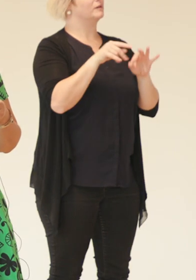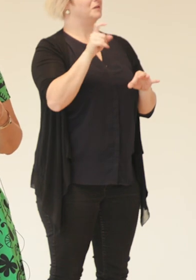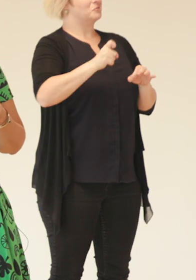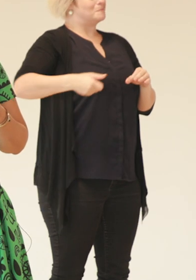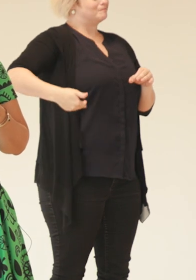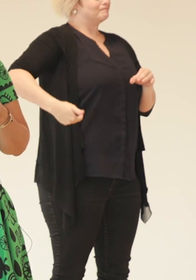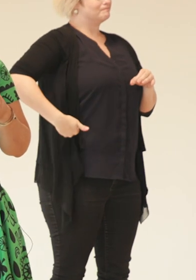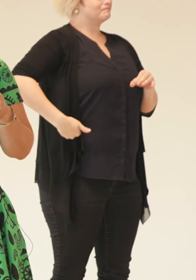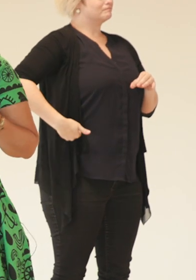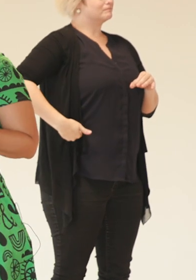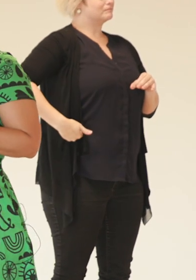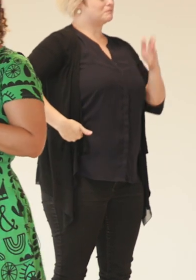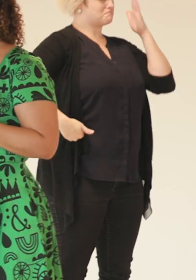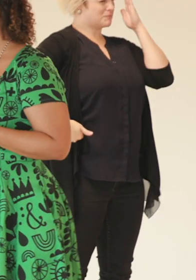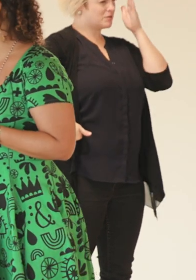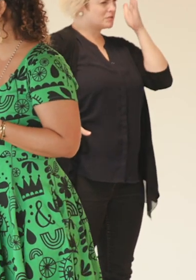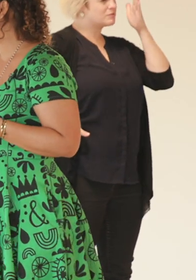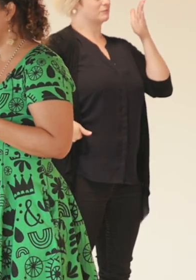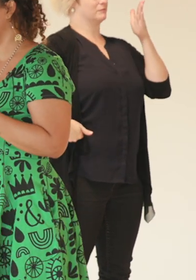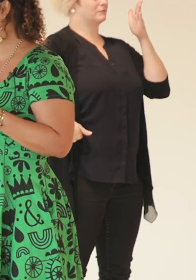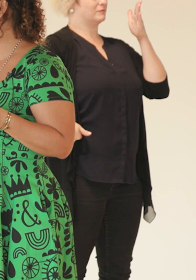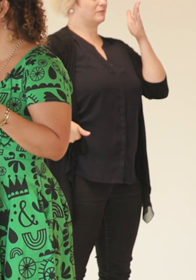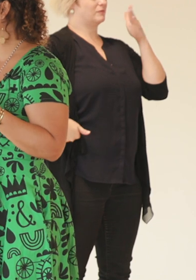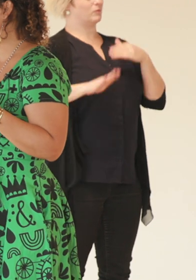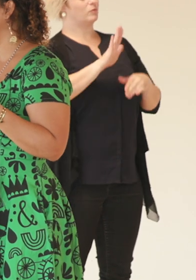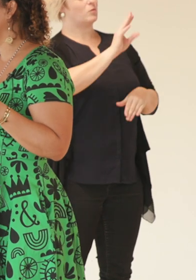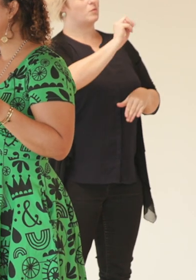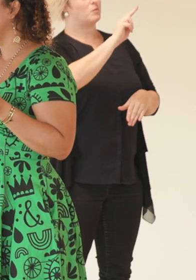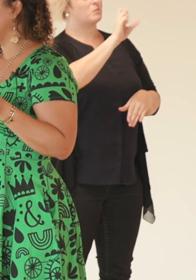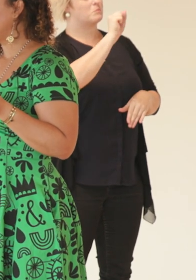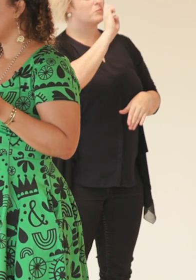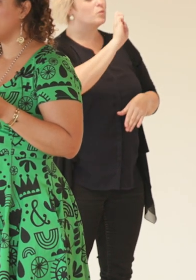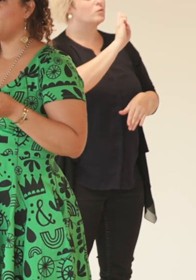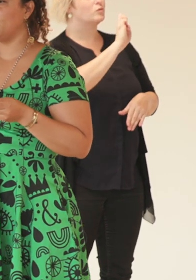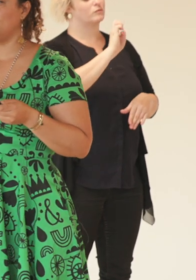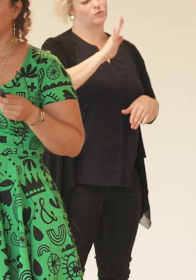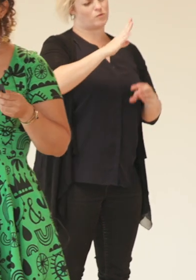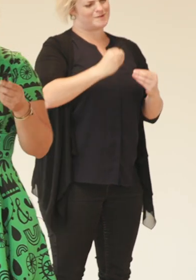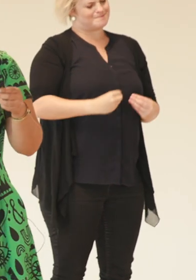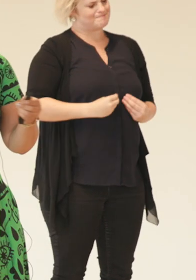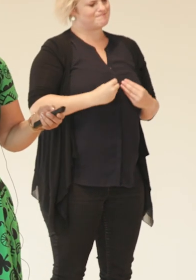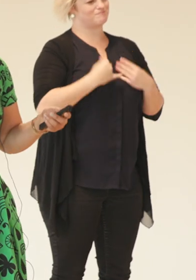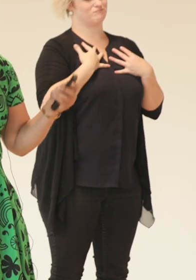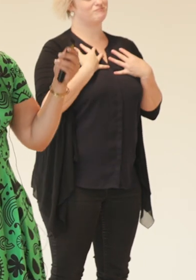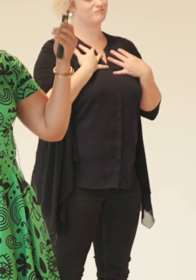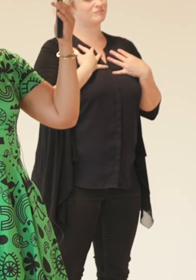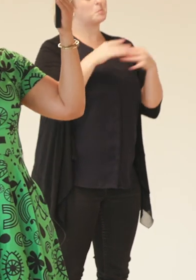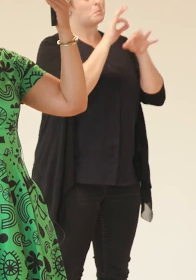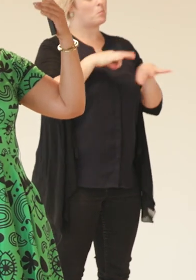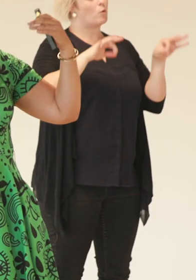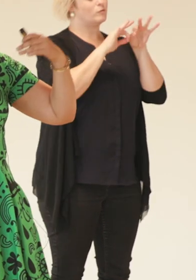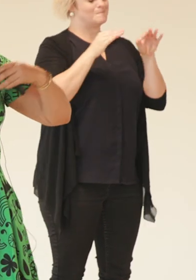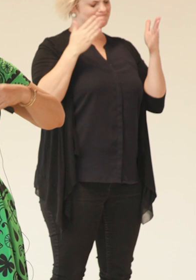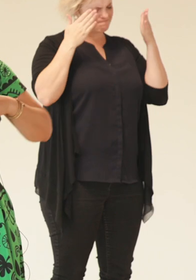you, I think was relevant for this talk because, and of course the muse is the one that I take the action, but I feel like a